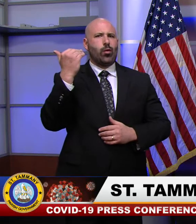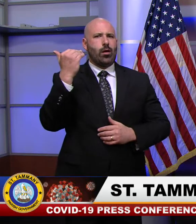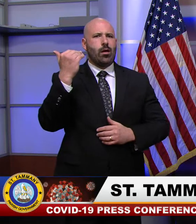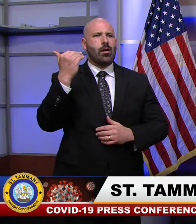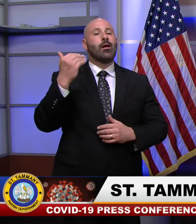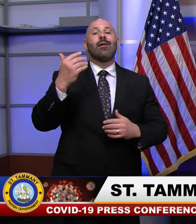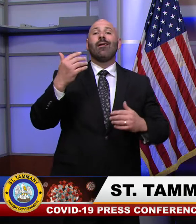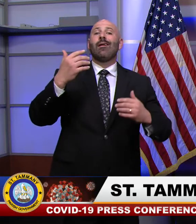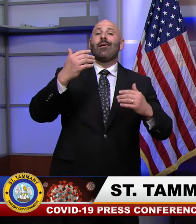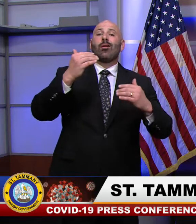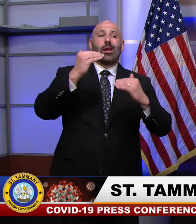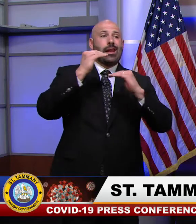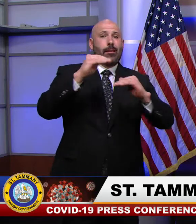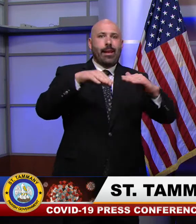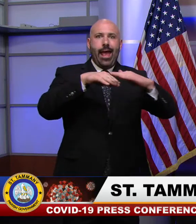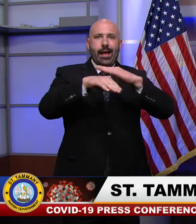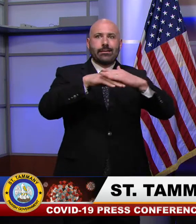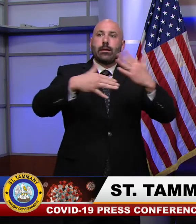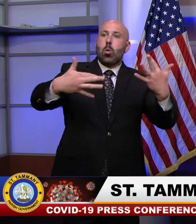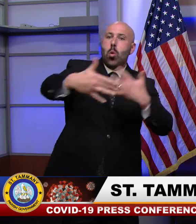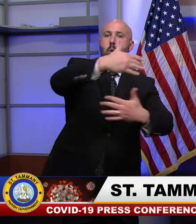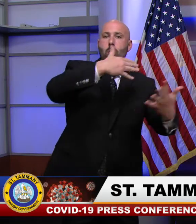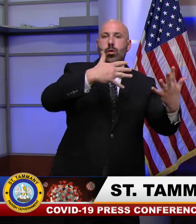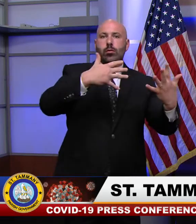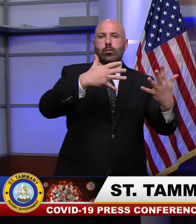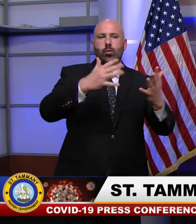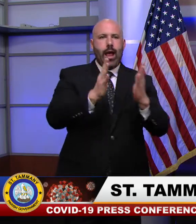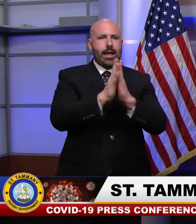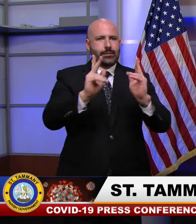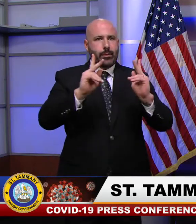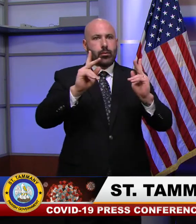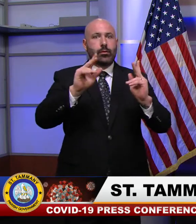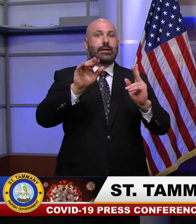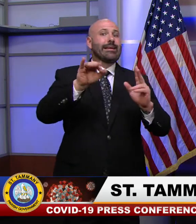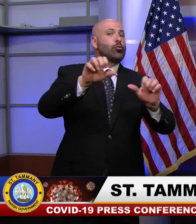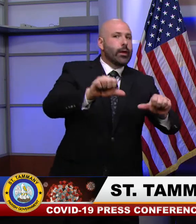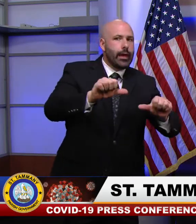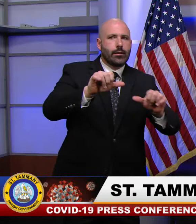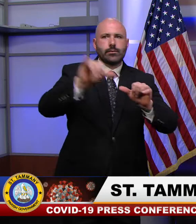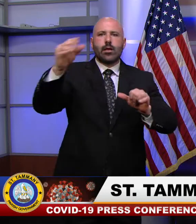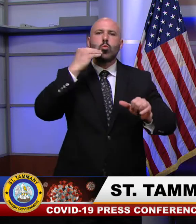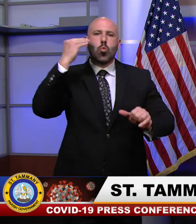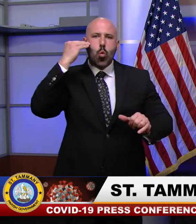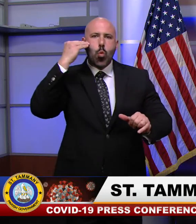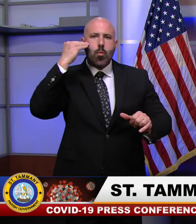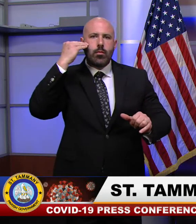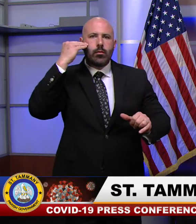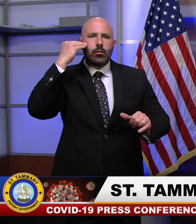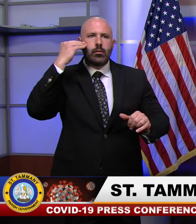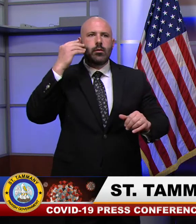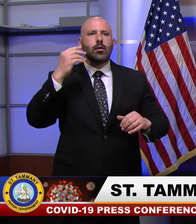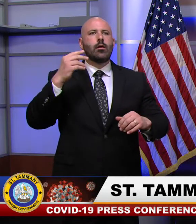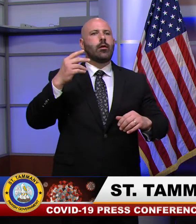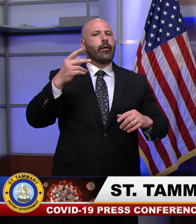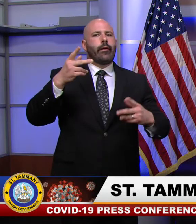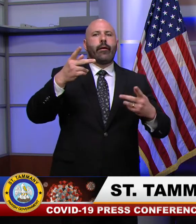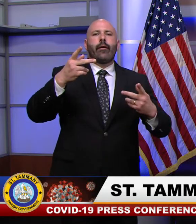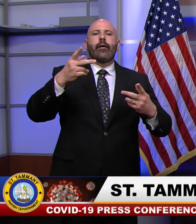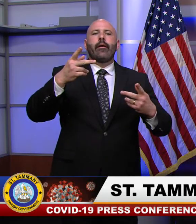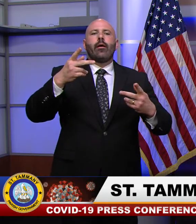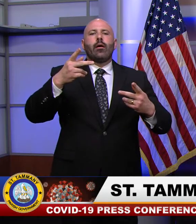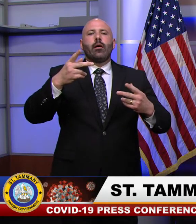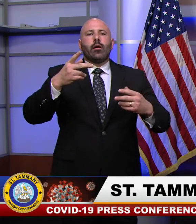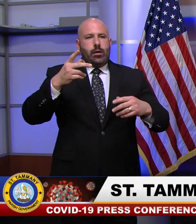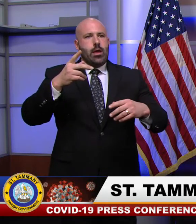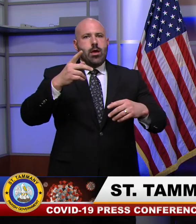and we're asking people to stay at home if they can, and only allow essential personnel to do